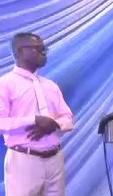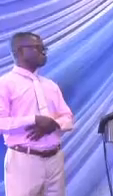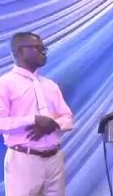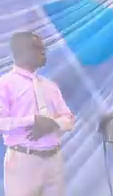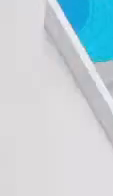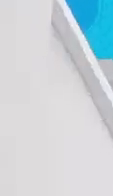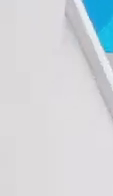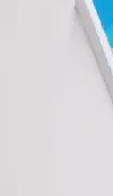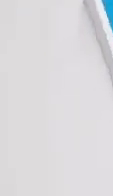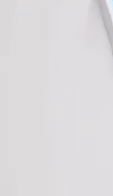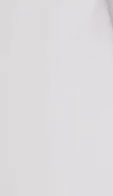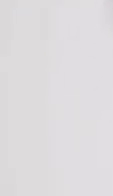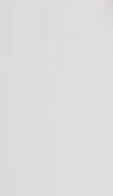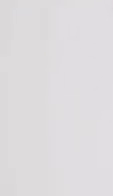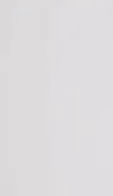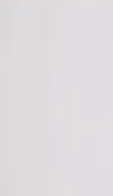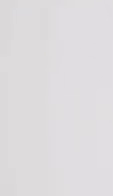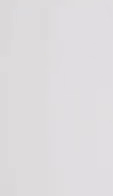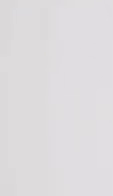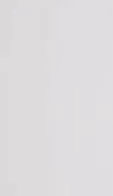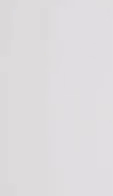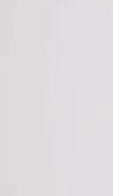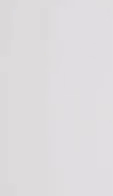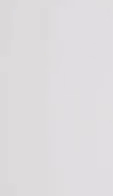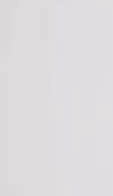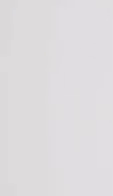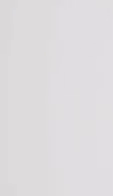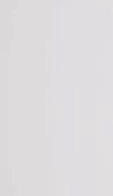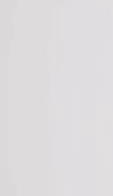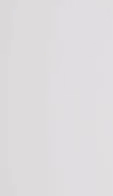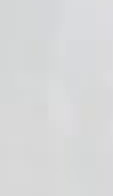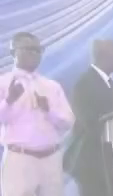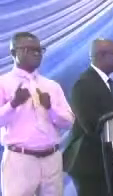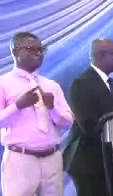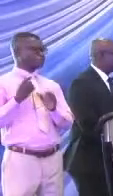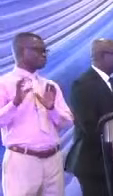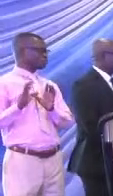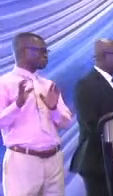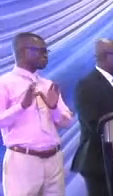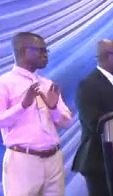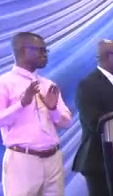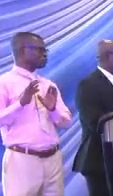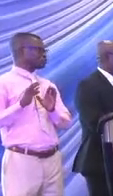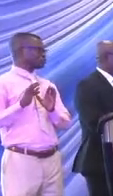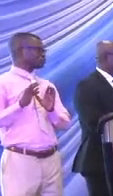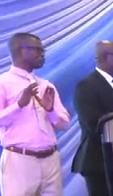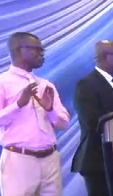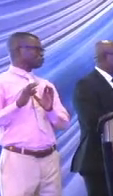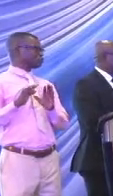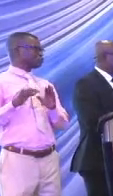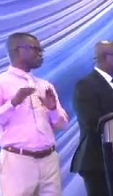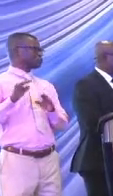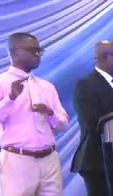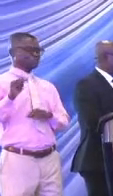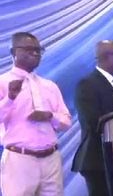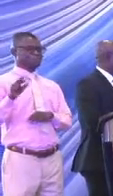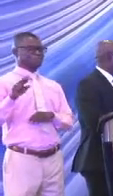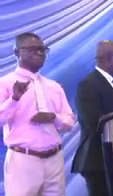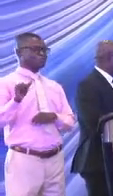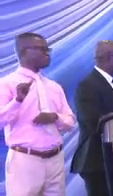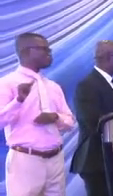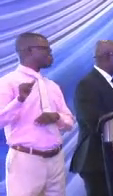All right, good afternoon, everyone. So the first certificate I'll be presenting is Miriam Idris